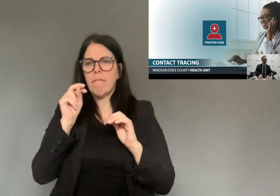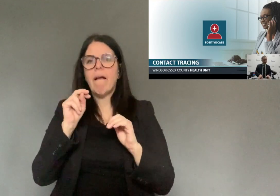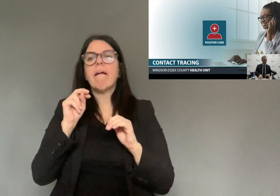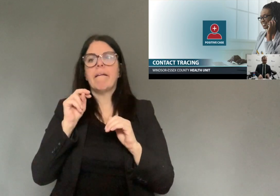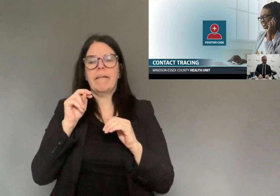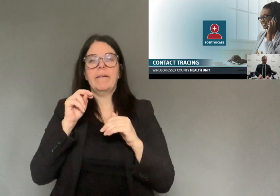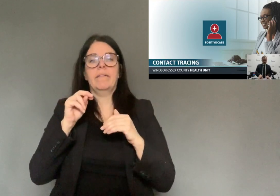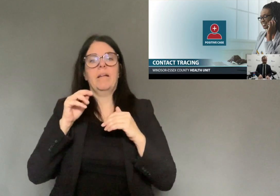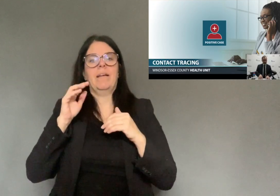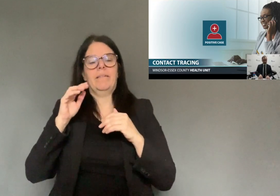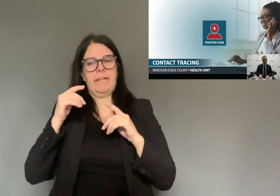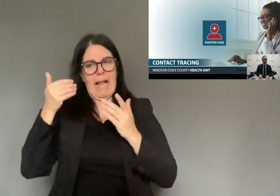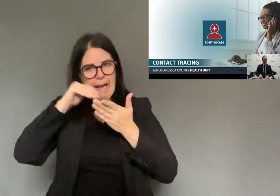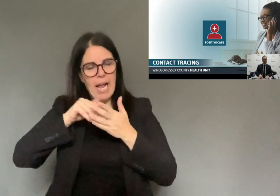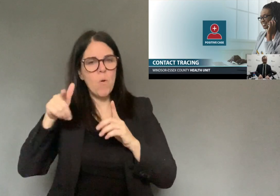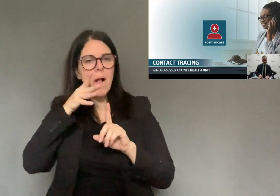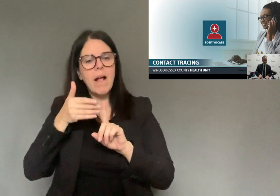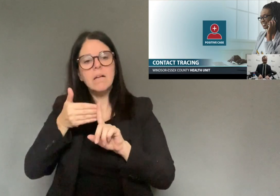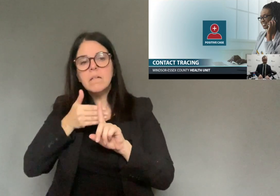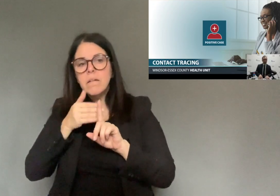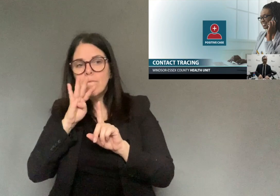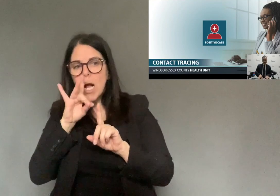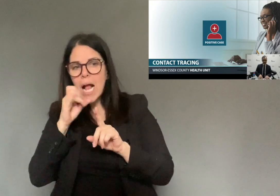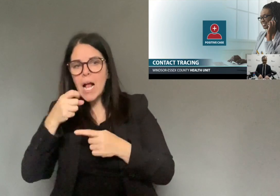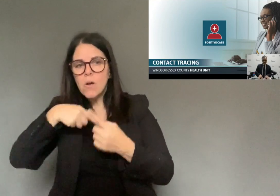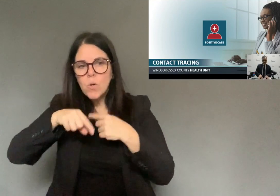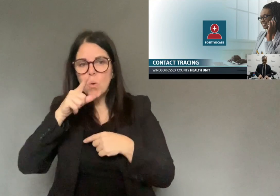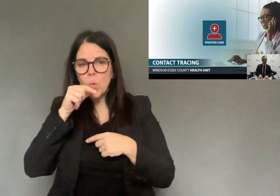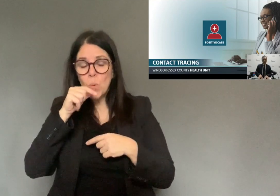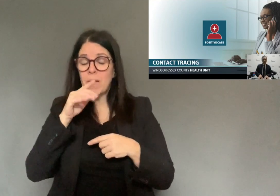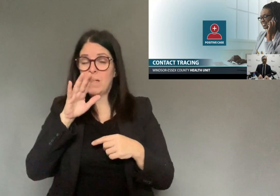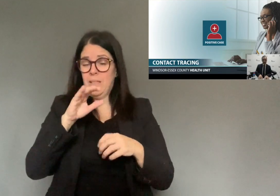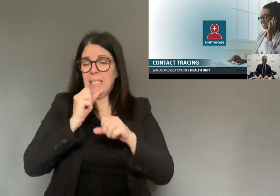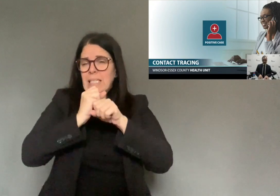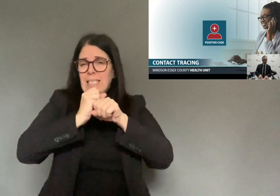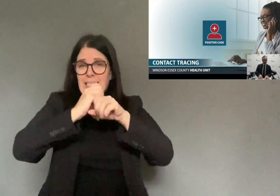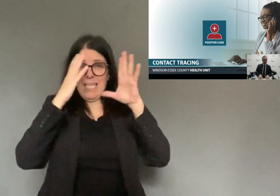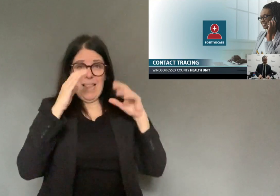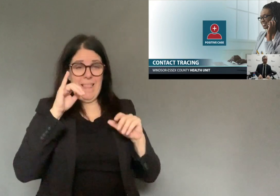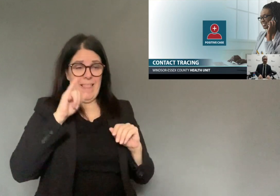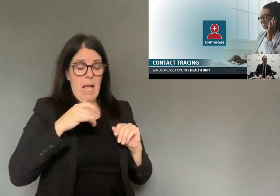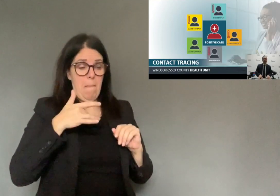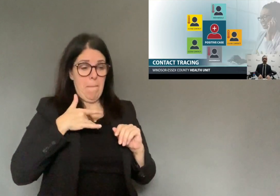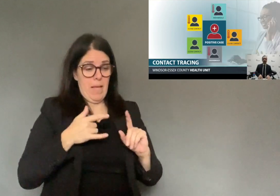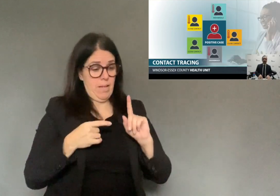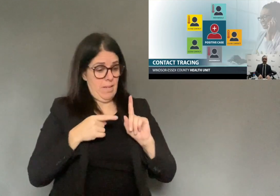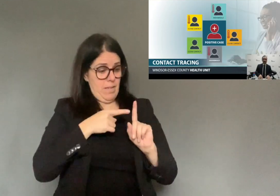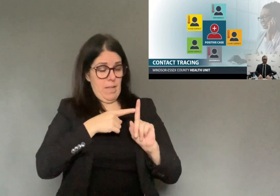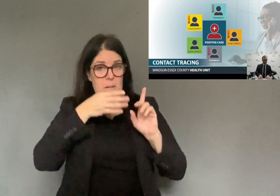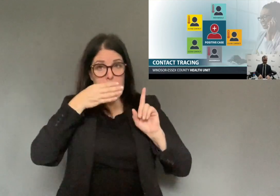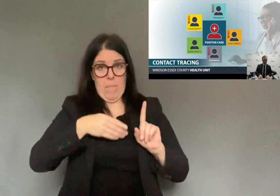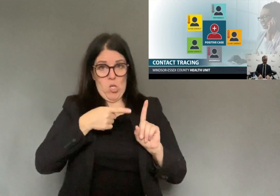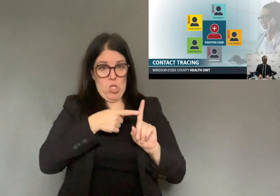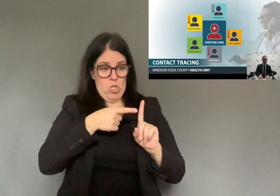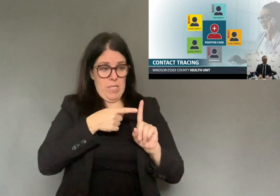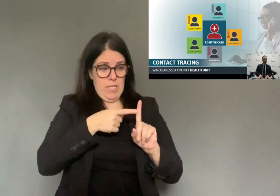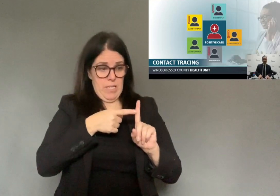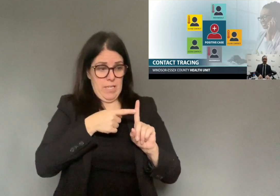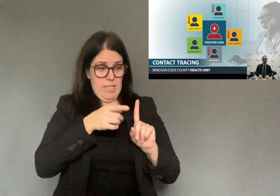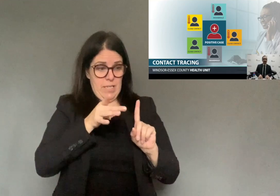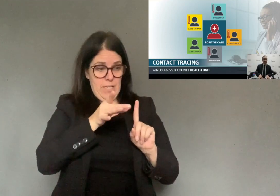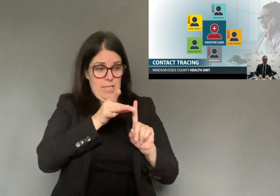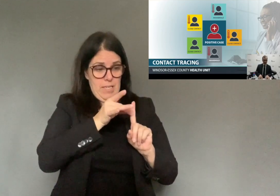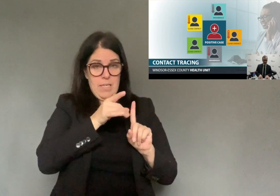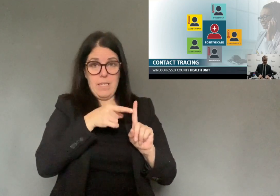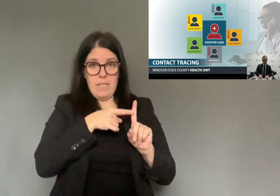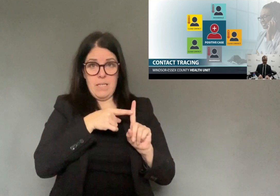of COVID-19 will infect 2 to 3 people, creating 2 to 3 additional cases for follow-up